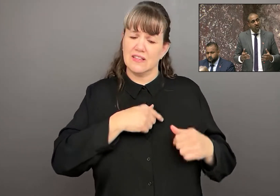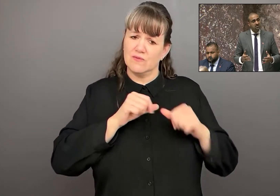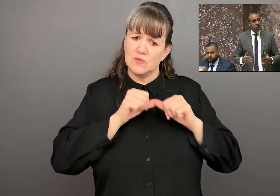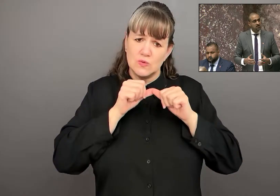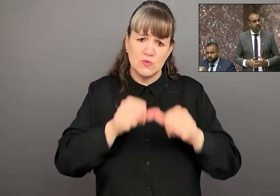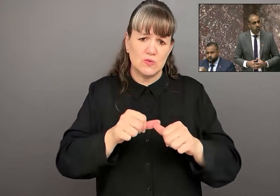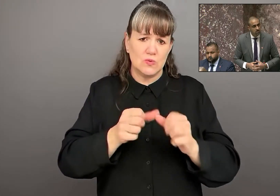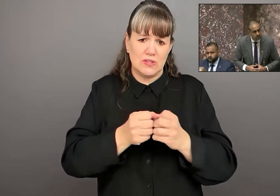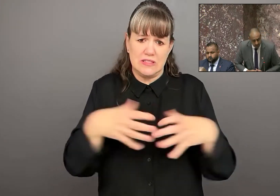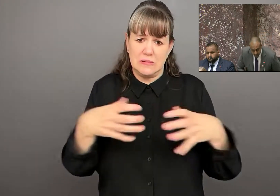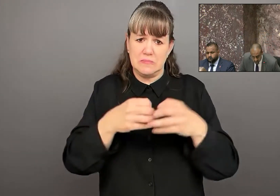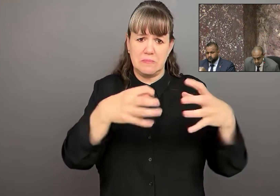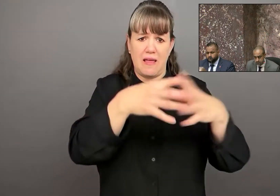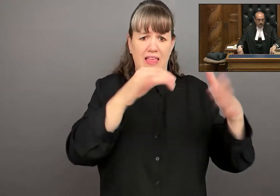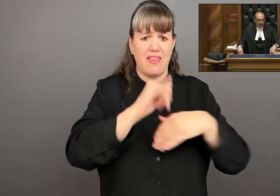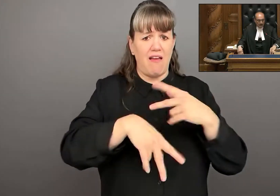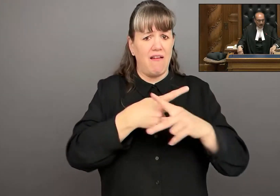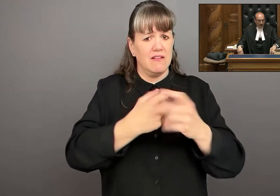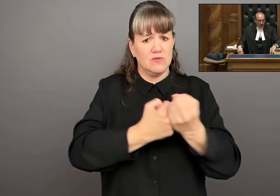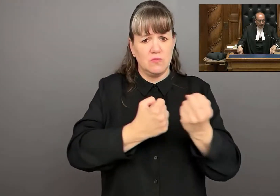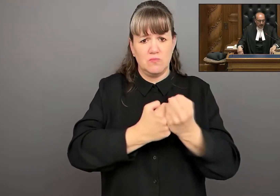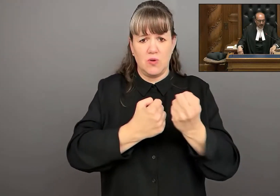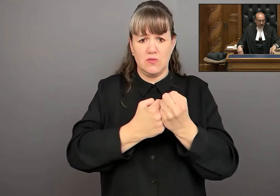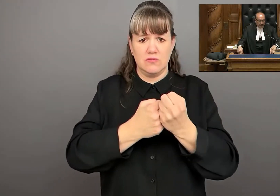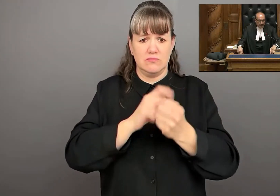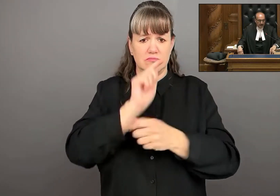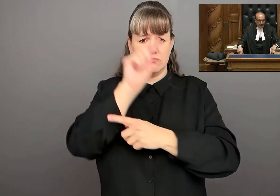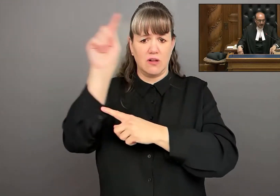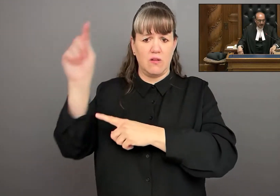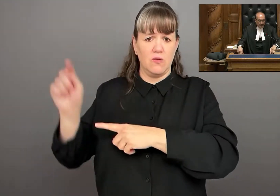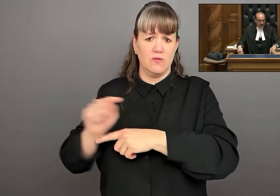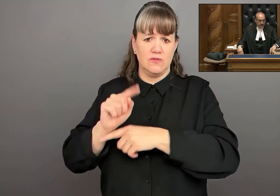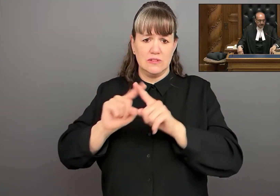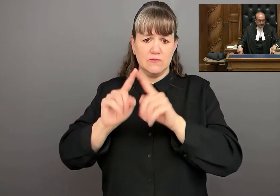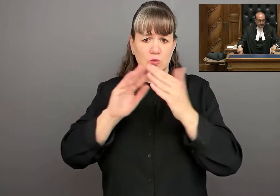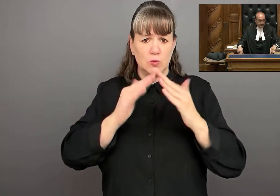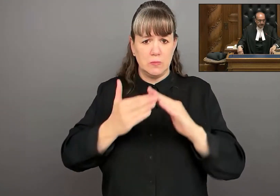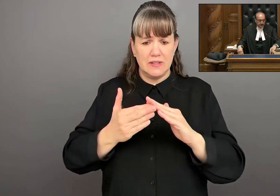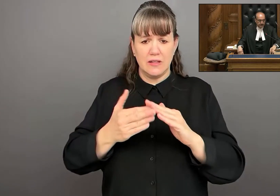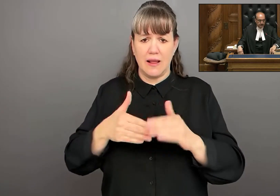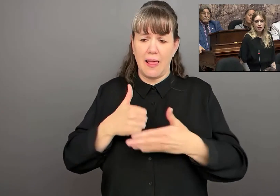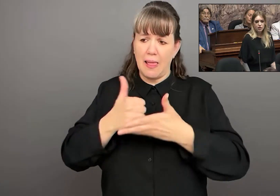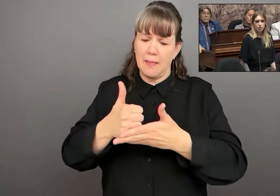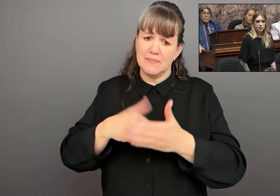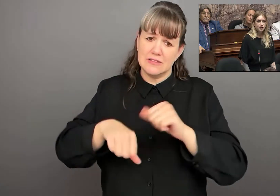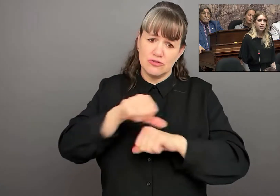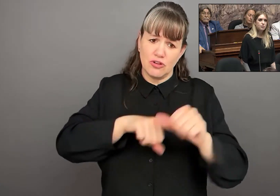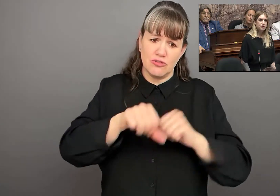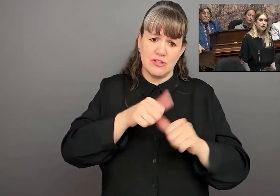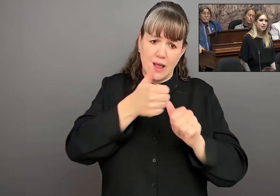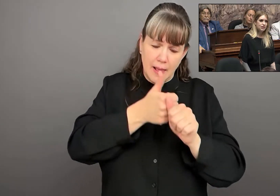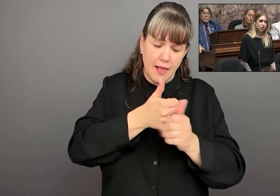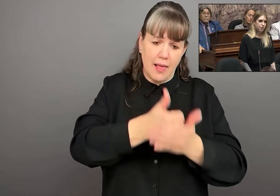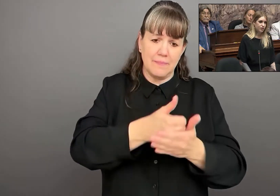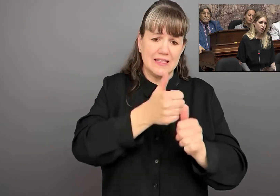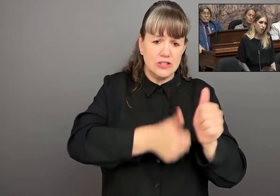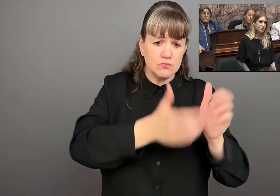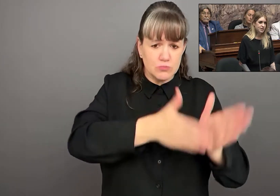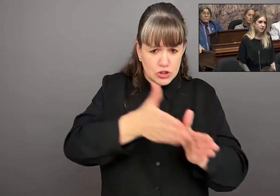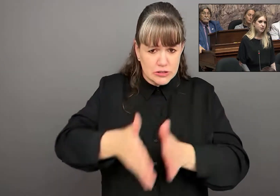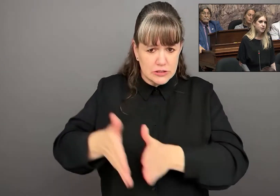help every single individual. Member for Skeena, supplemental. This isn't an issue of stigma, this is an